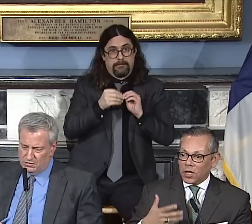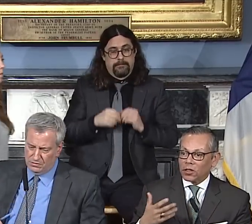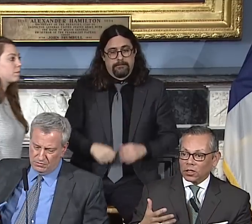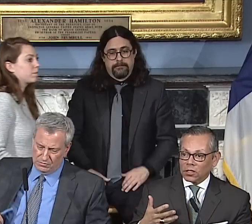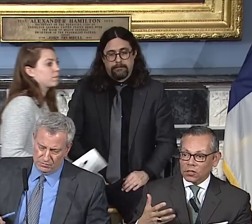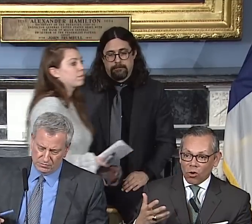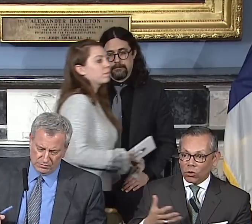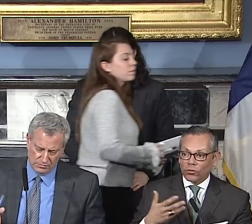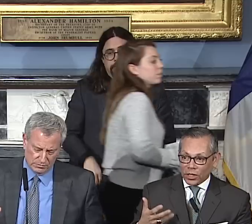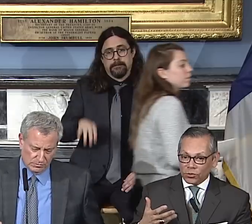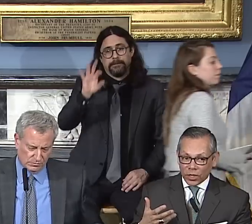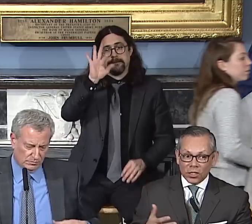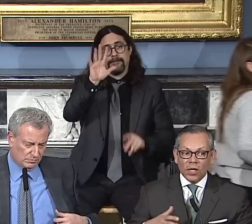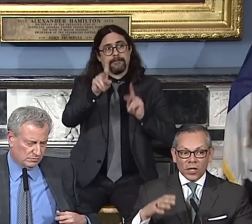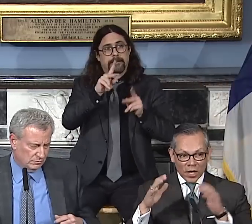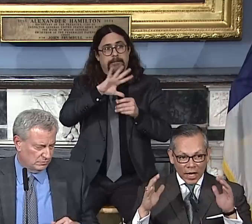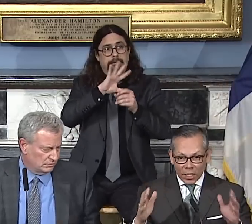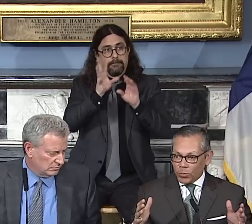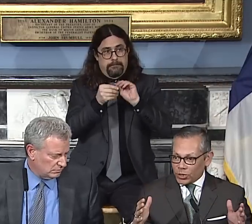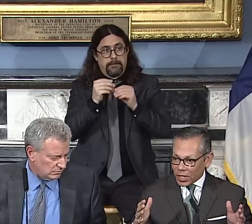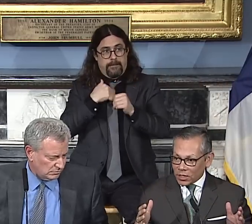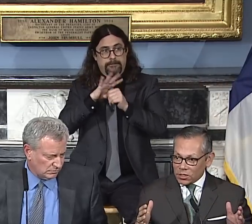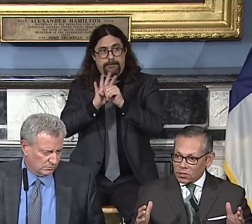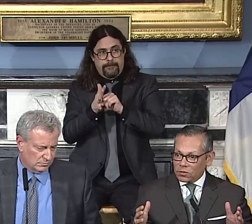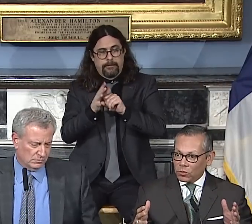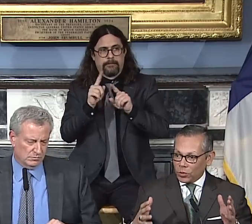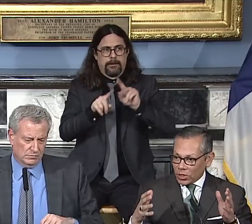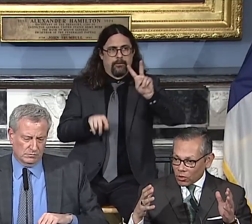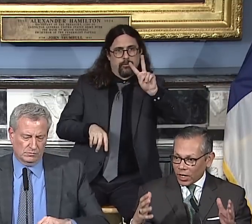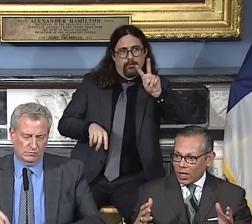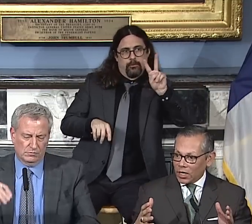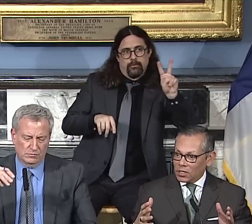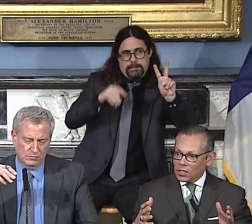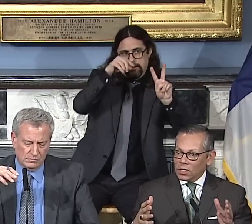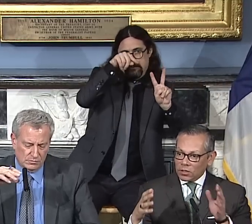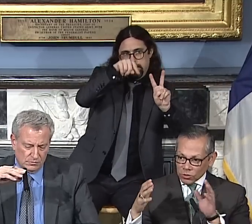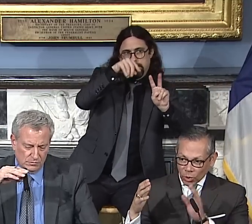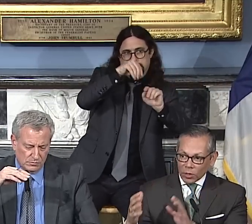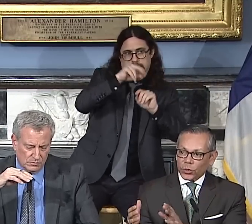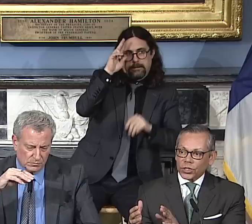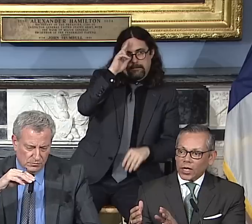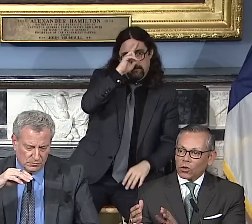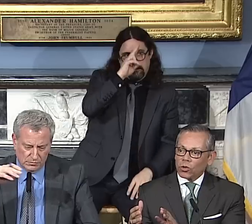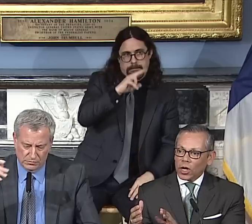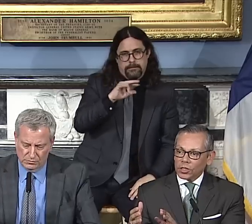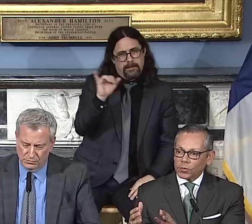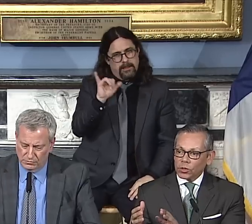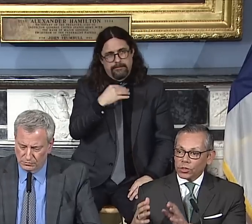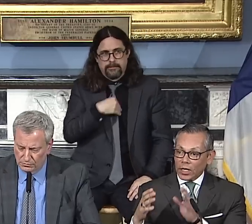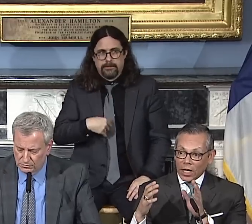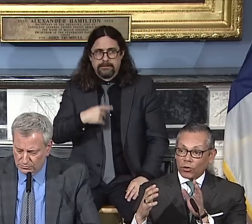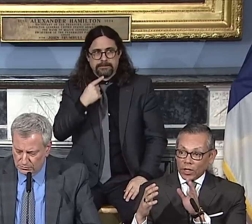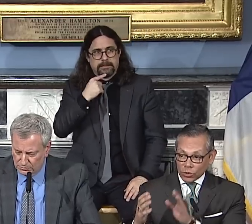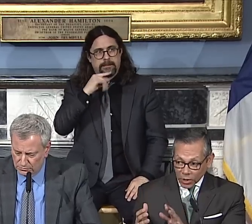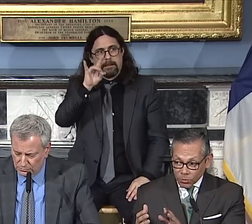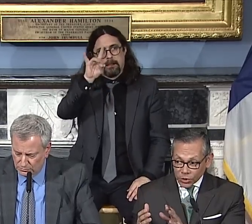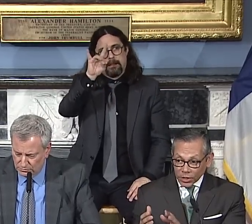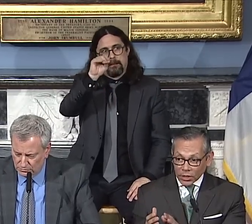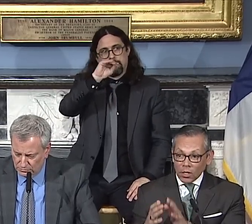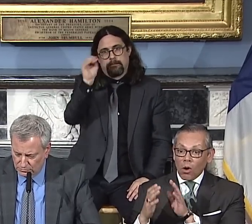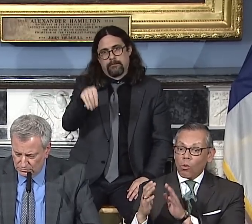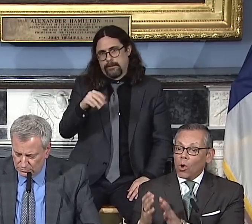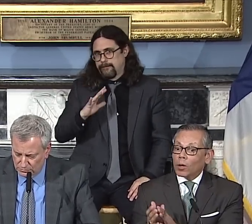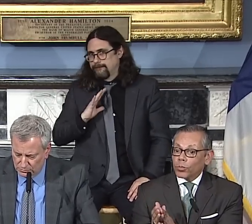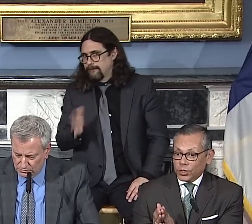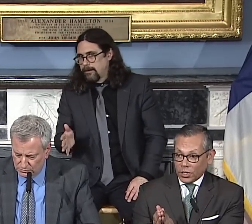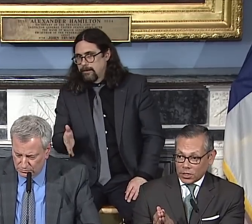has been telling all of us, 80% would be okay, 20% go to hospitals, and out of that